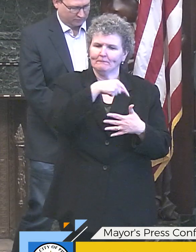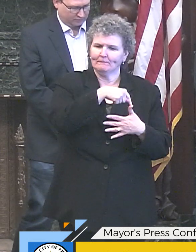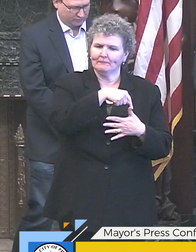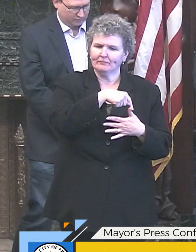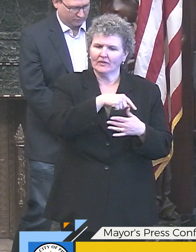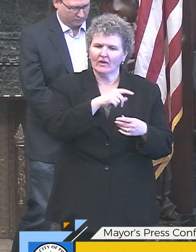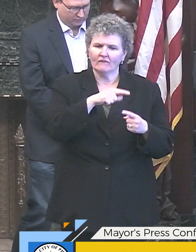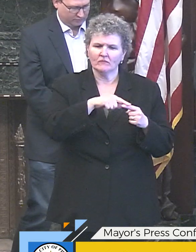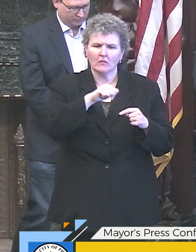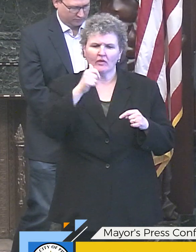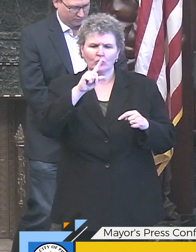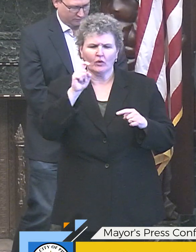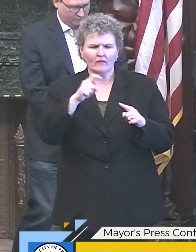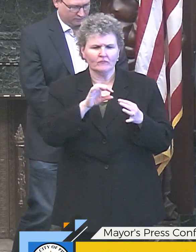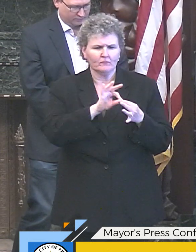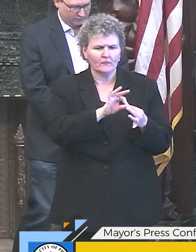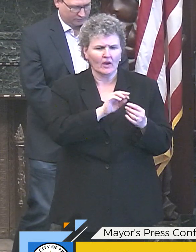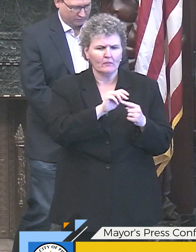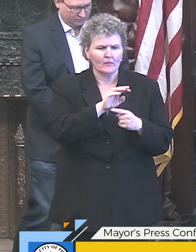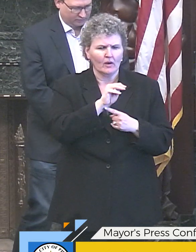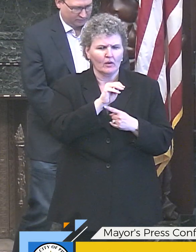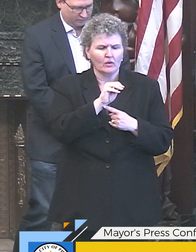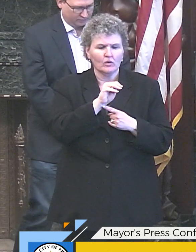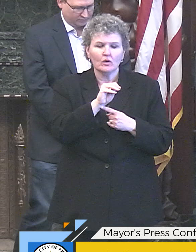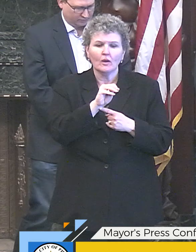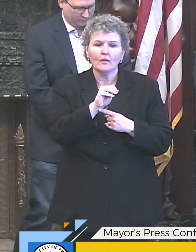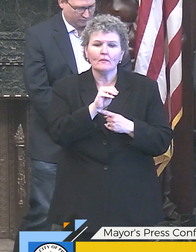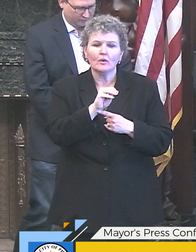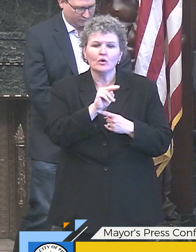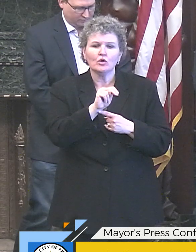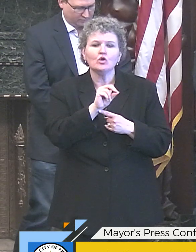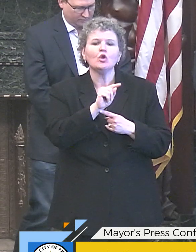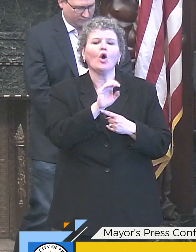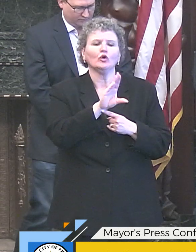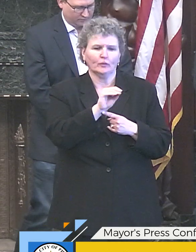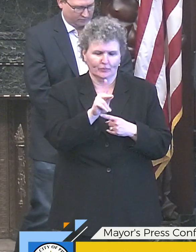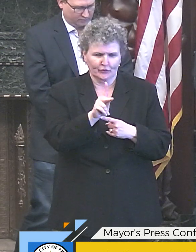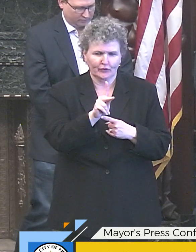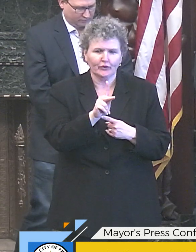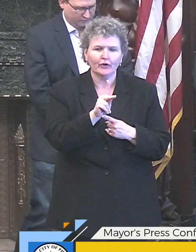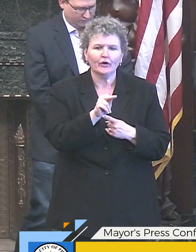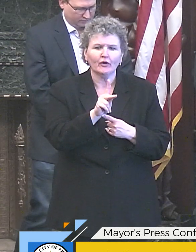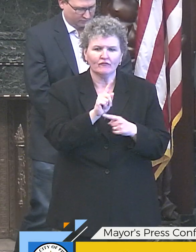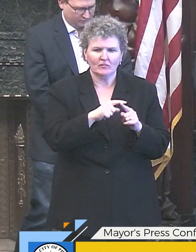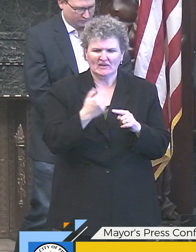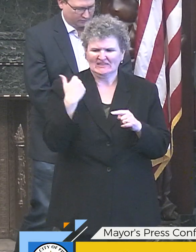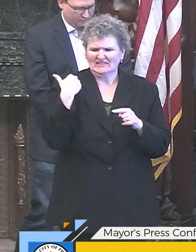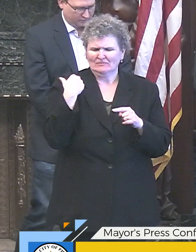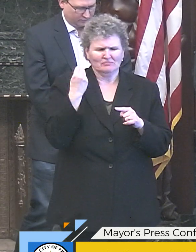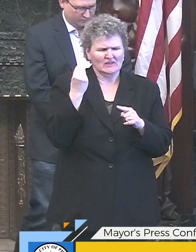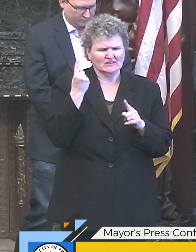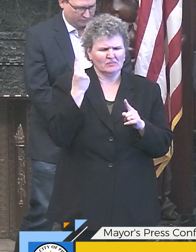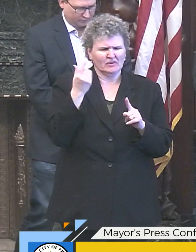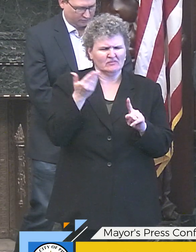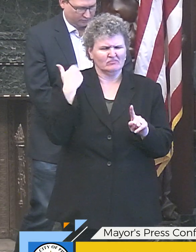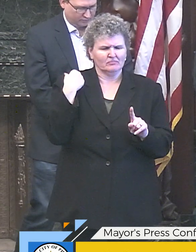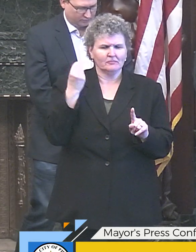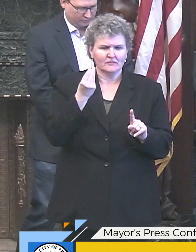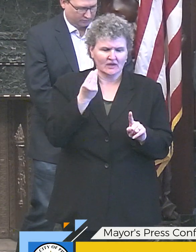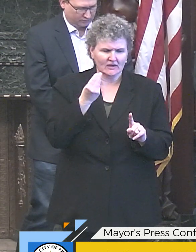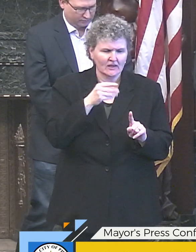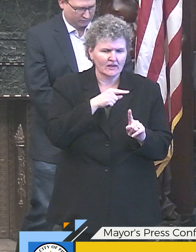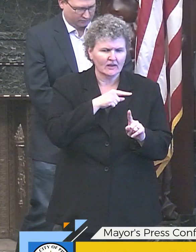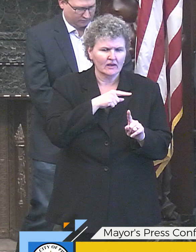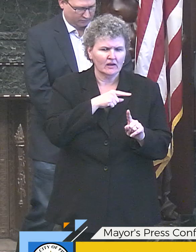think it was beginning of the week. Do we have a date or a roundabout date or estimated time